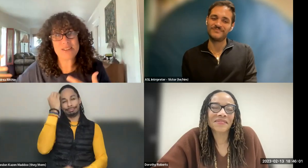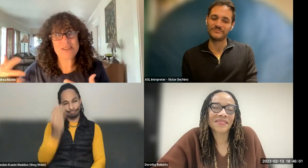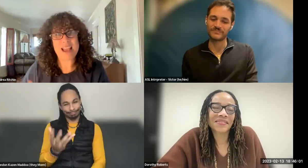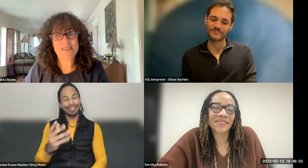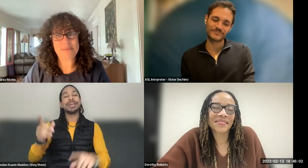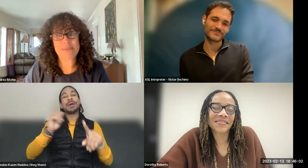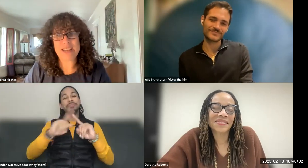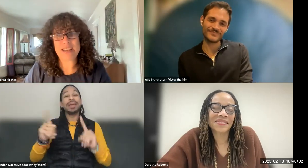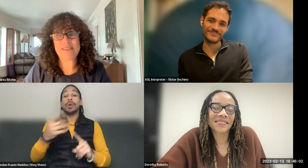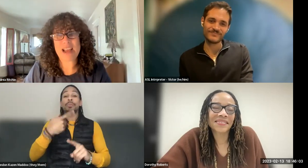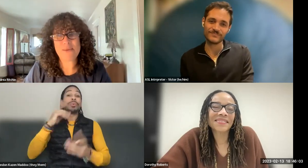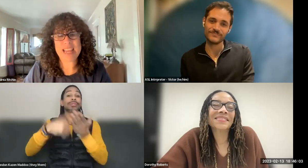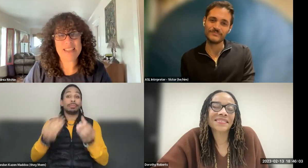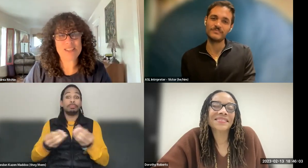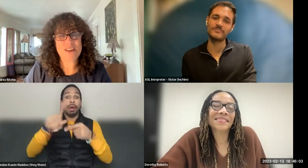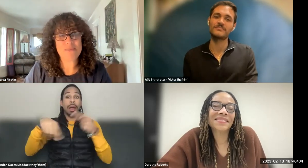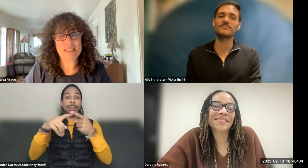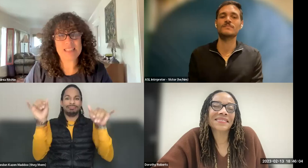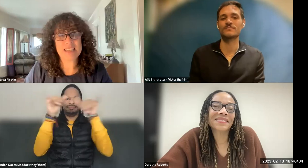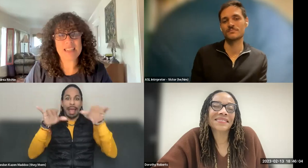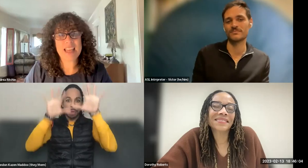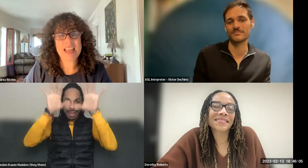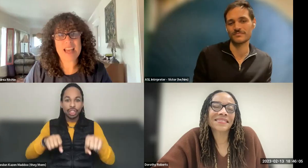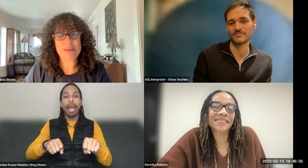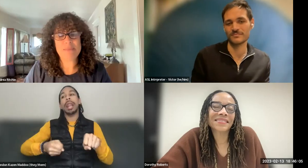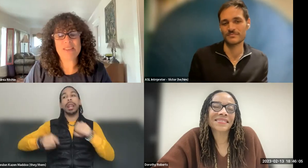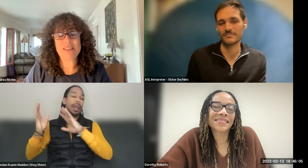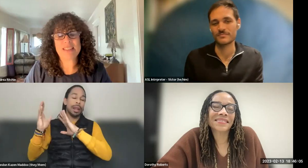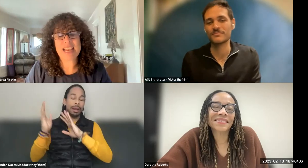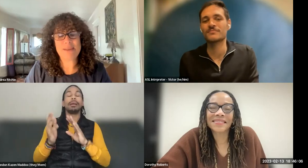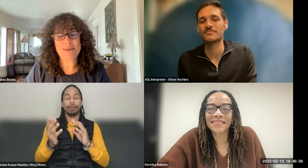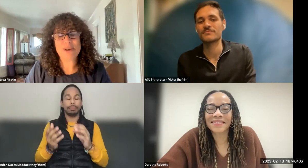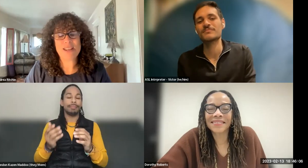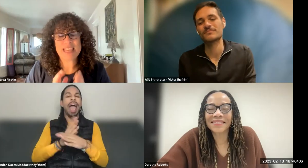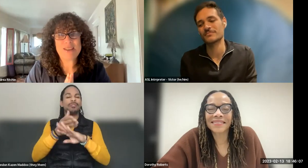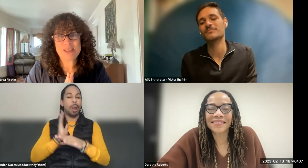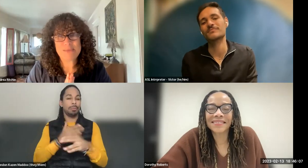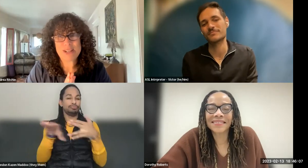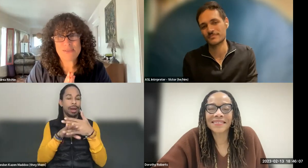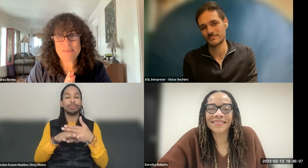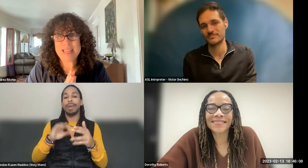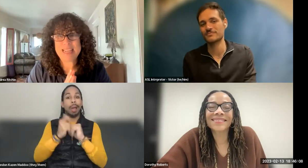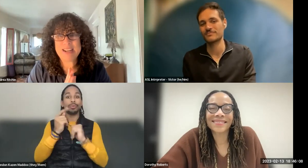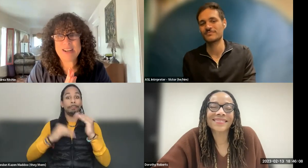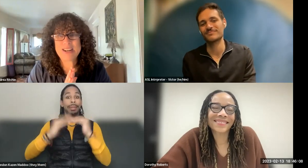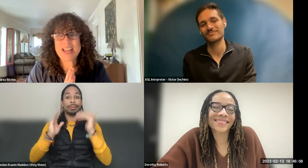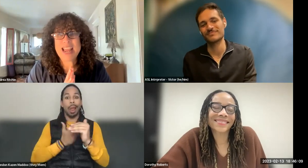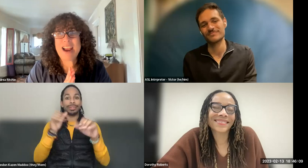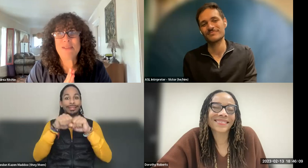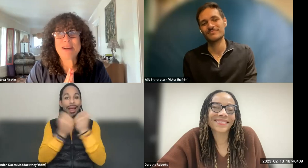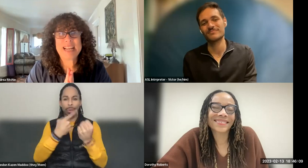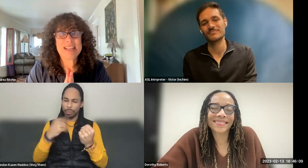other sectors after the break, of how we end soft policing and build the society we want. Thank you so much for being